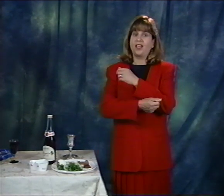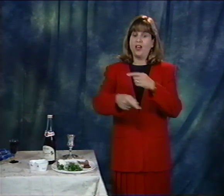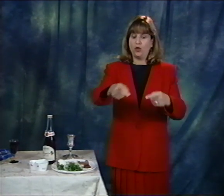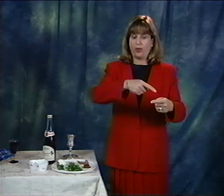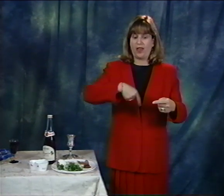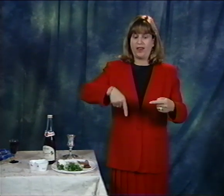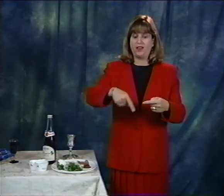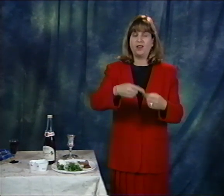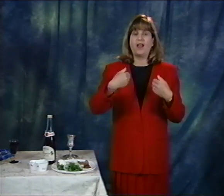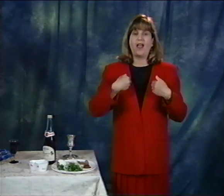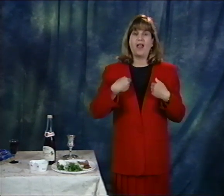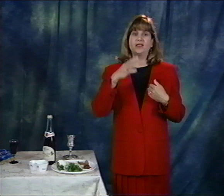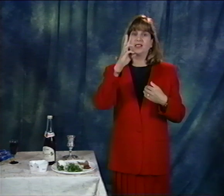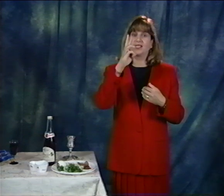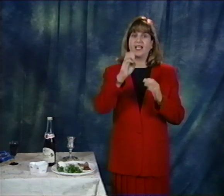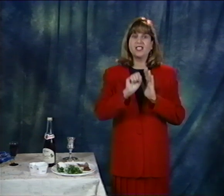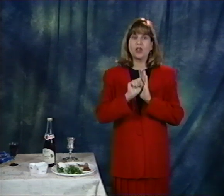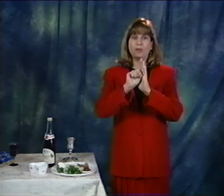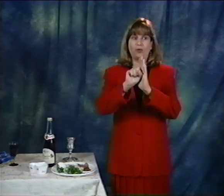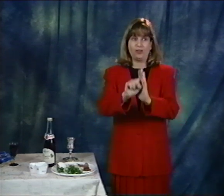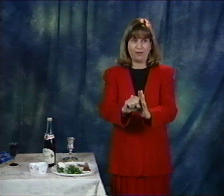The Seder plate has 6 symbols.